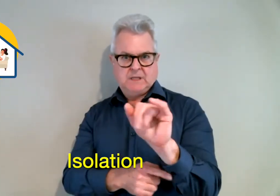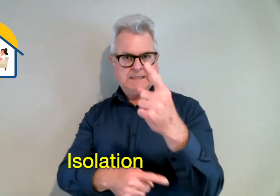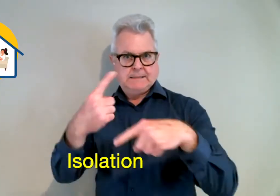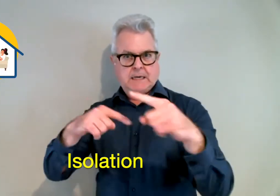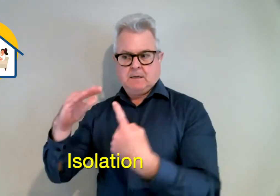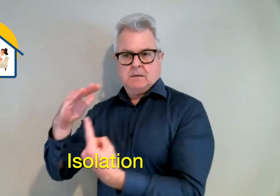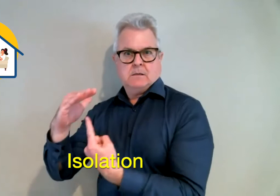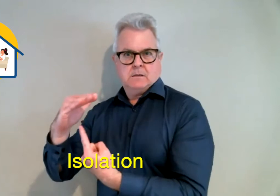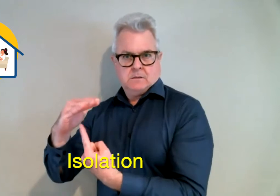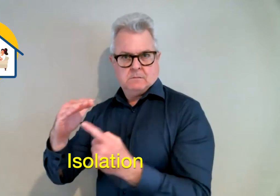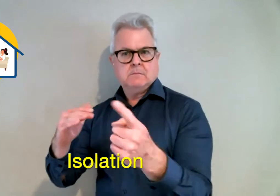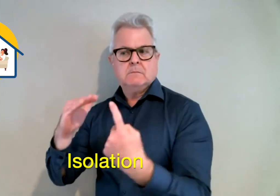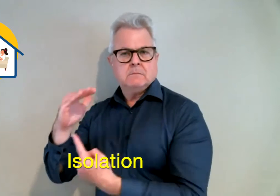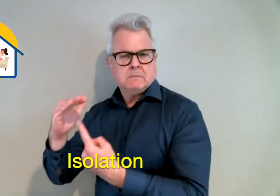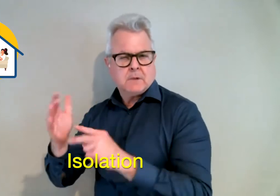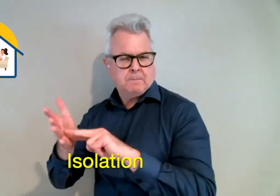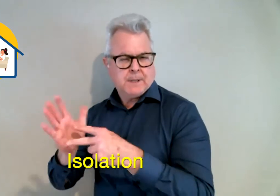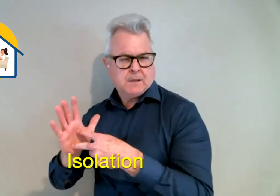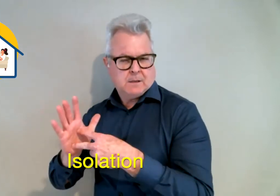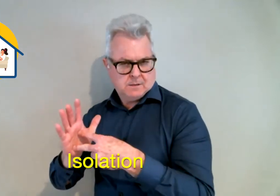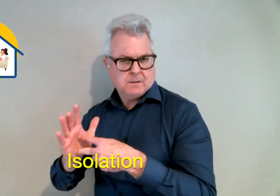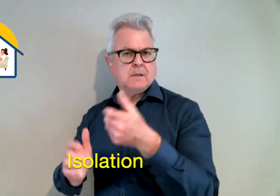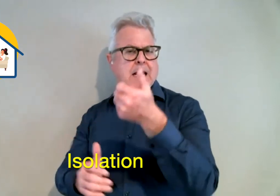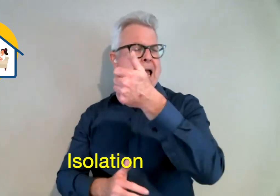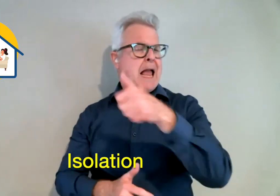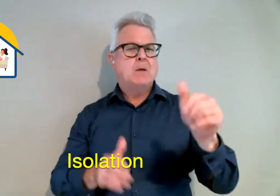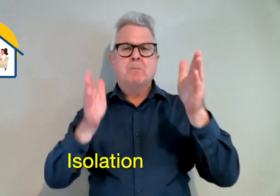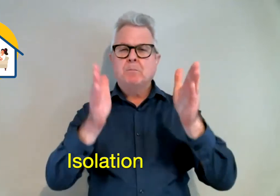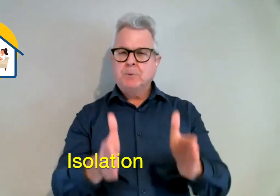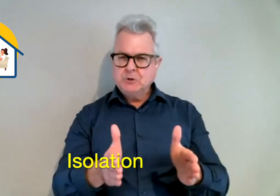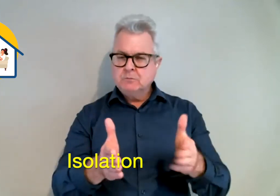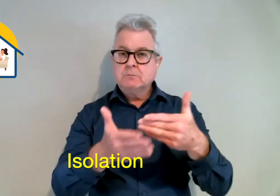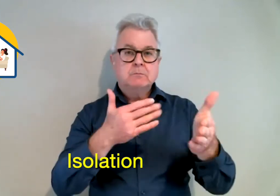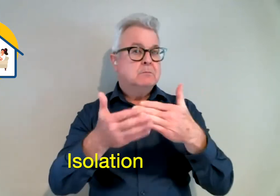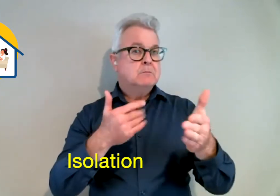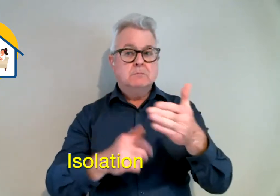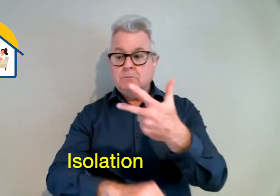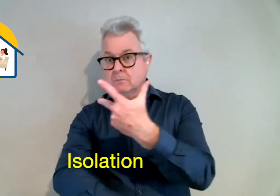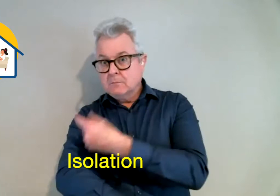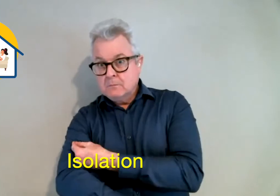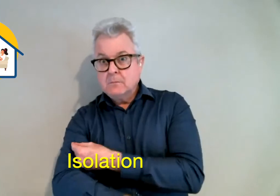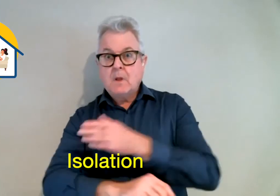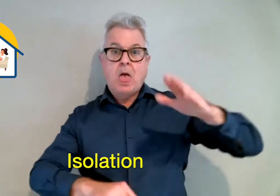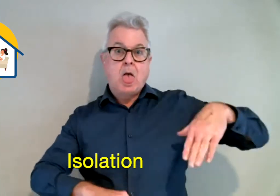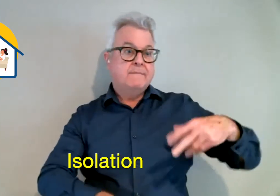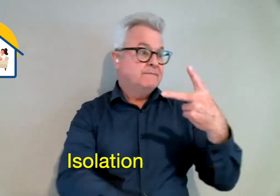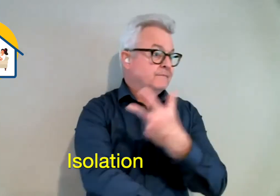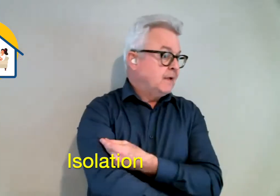Isolation, which is a sign for isolation, means any individual, regardless whether they have